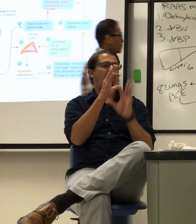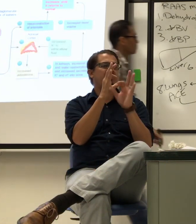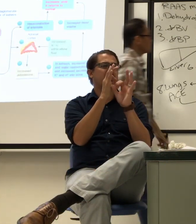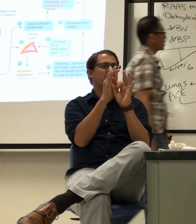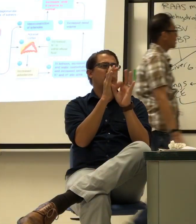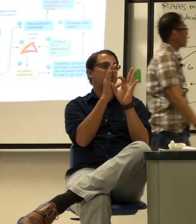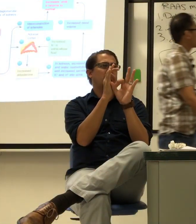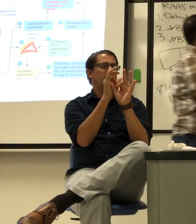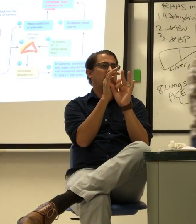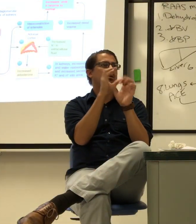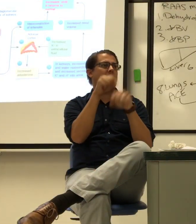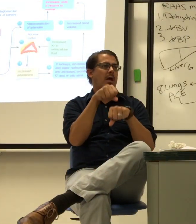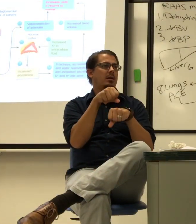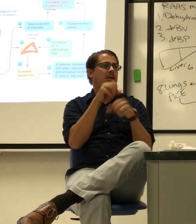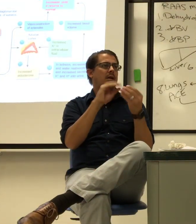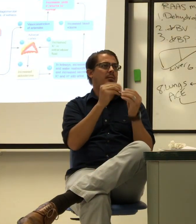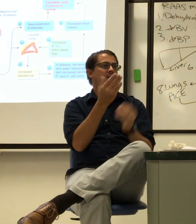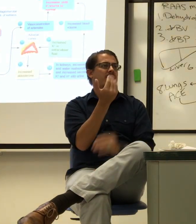that number 15.